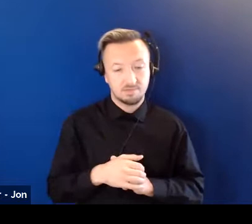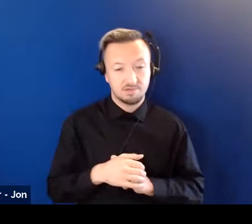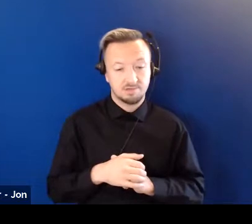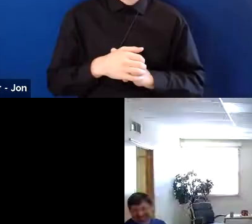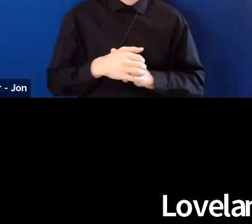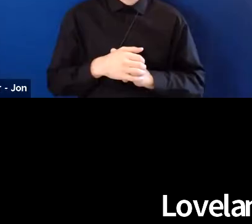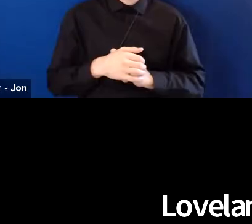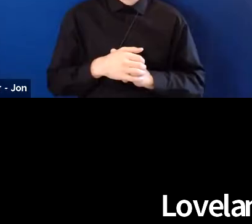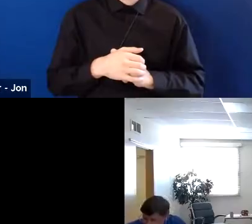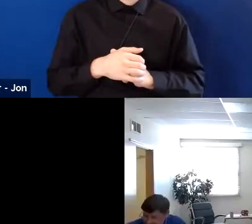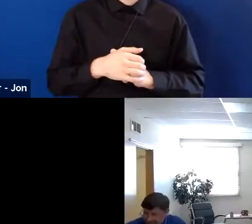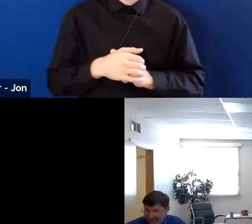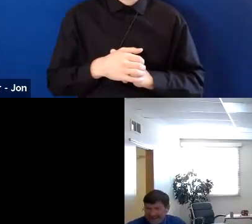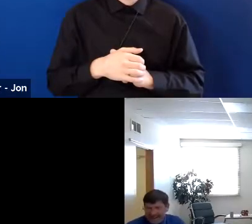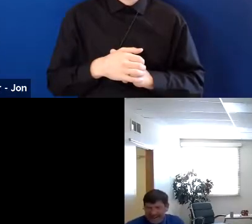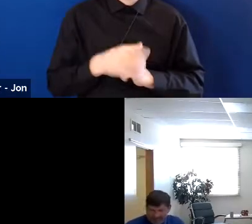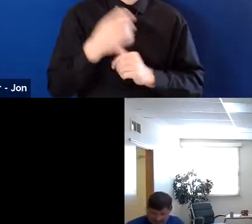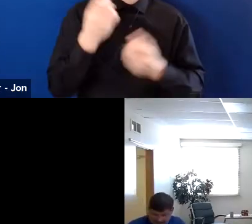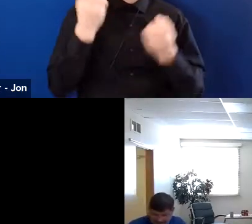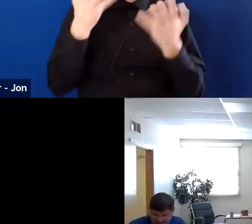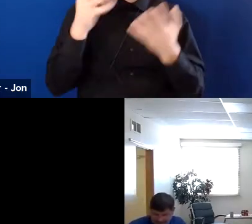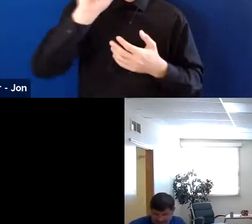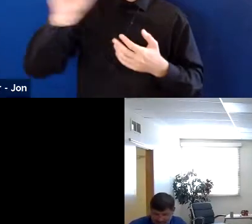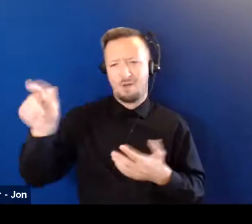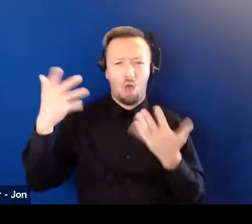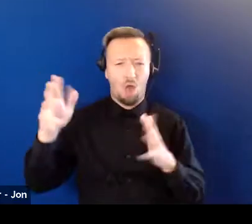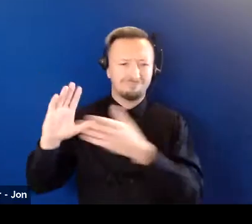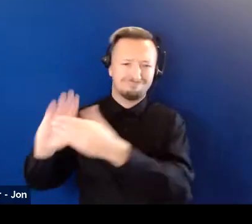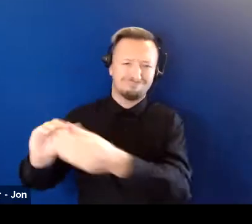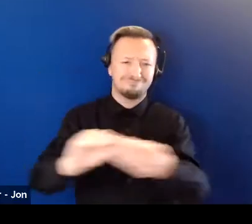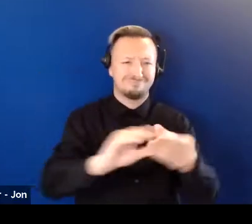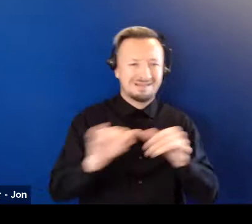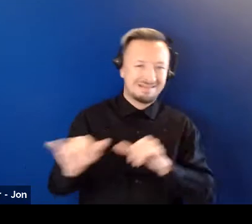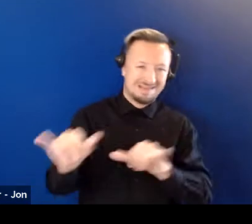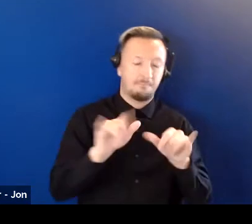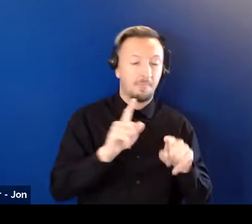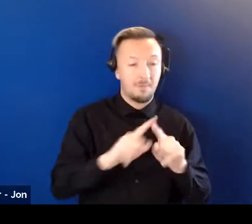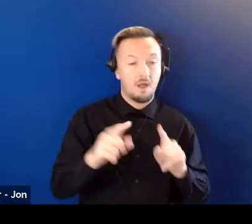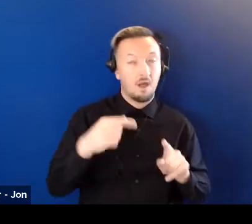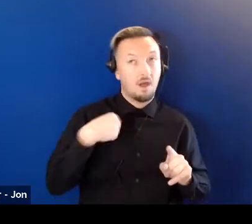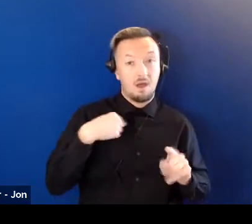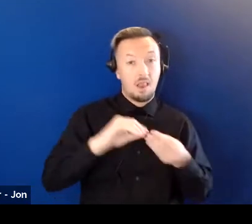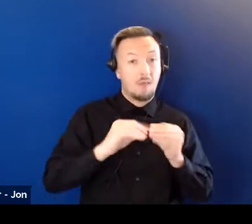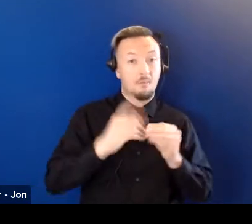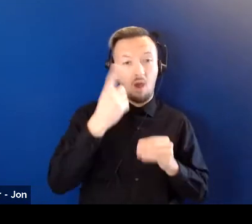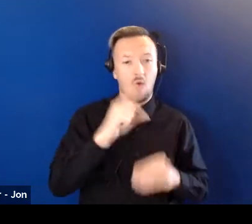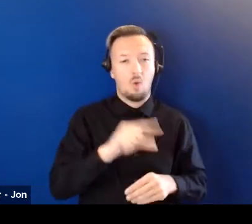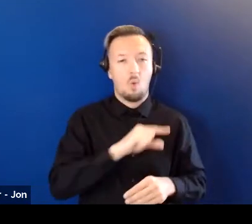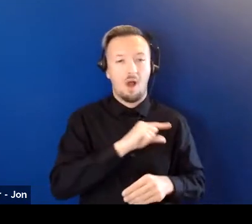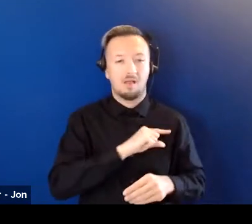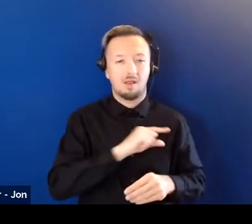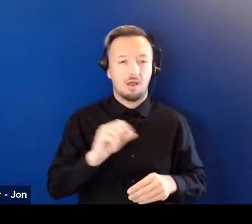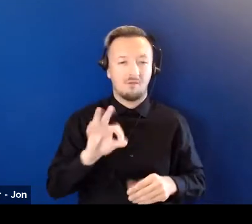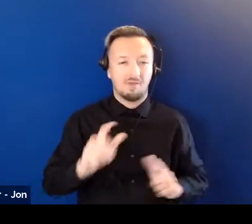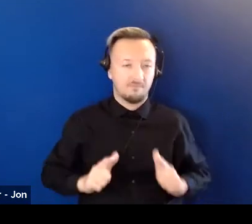say has been said by other people, but the quality of life, I think, is really important, and that's why I got involved.